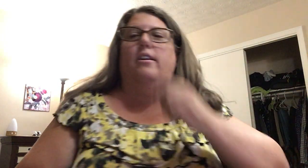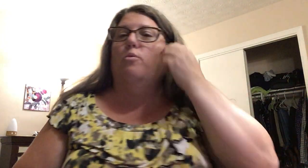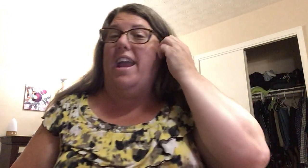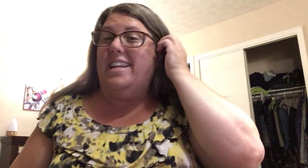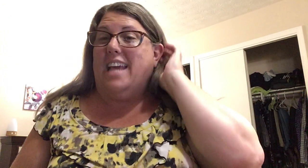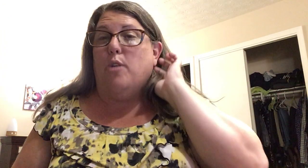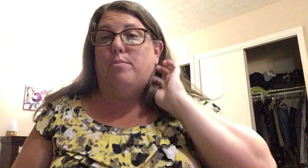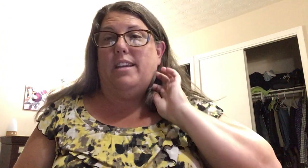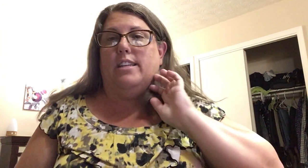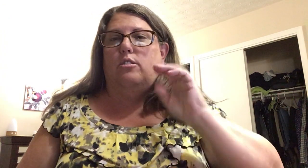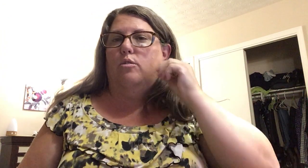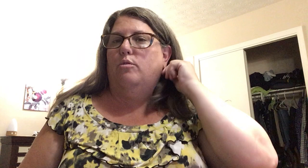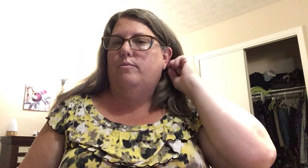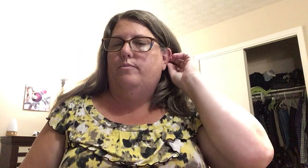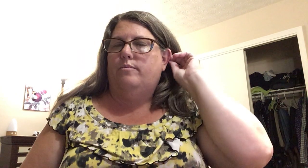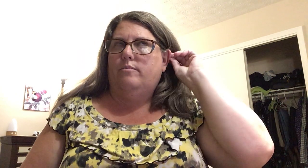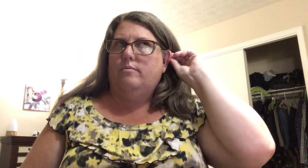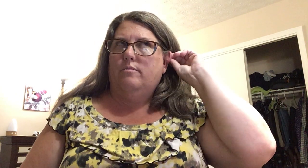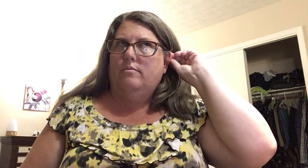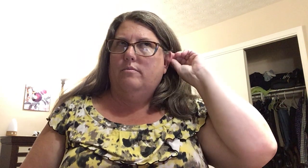Write it down, please.